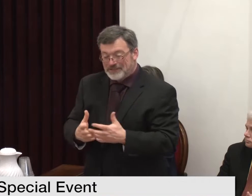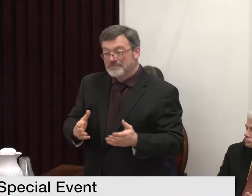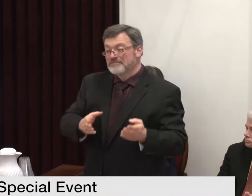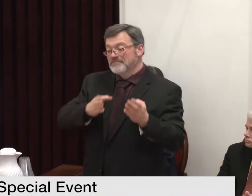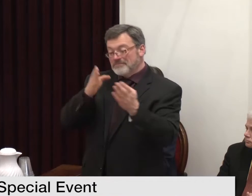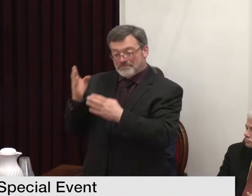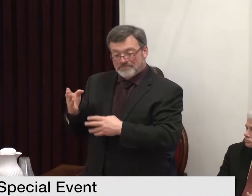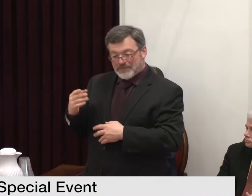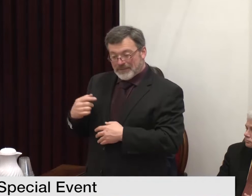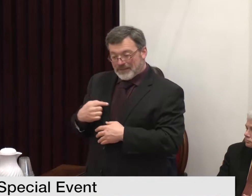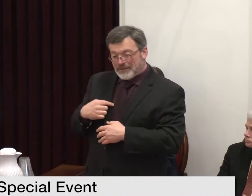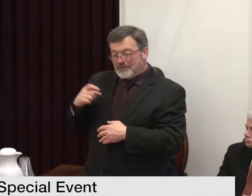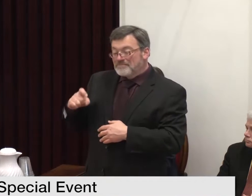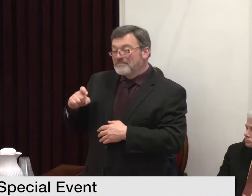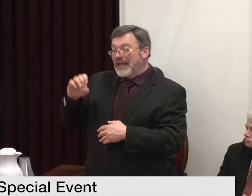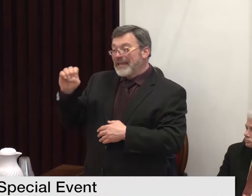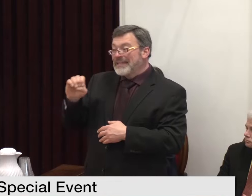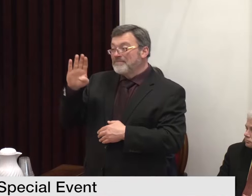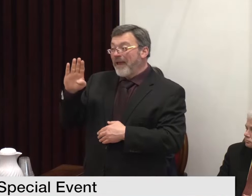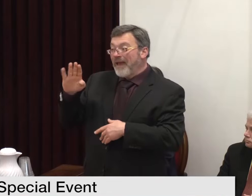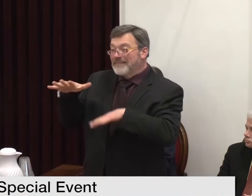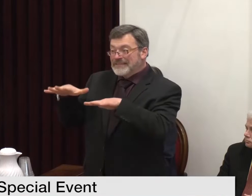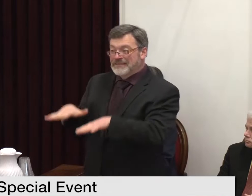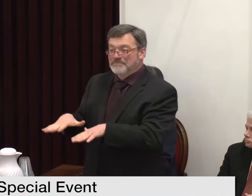EB-5 scandal of 2015.